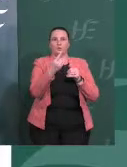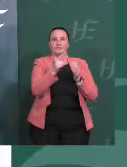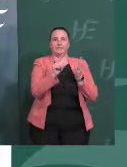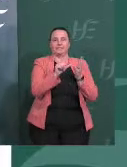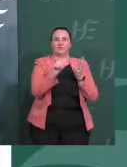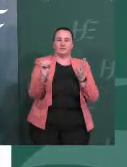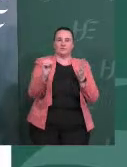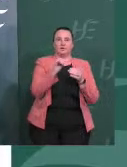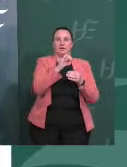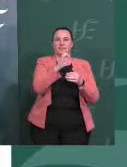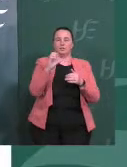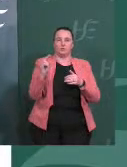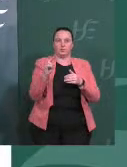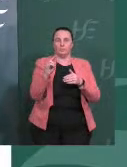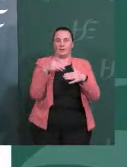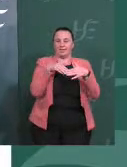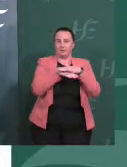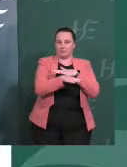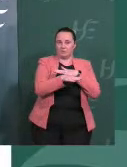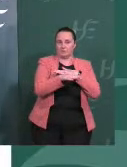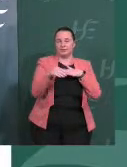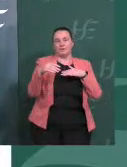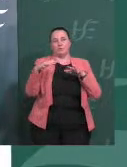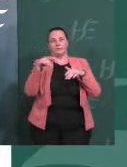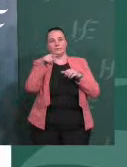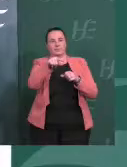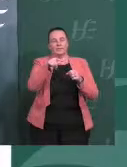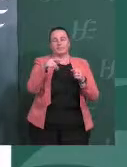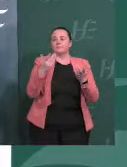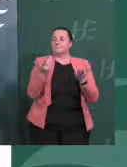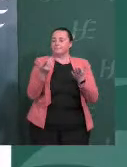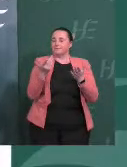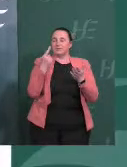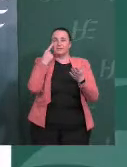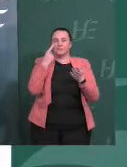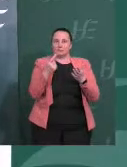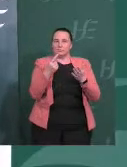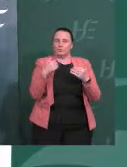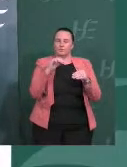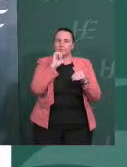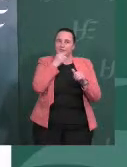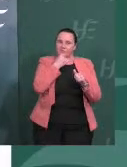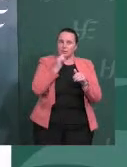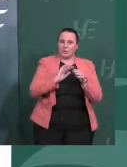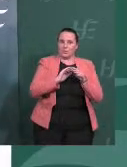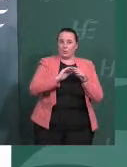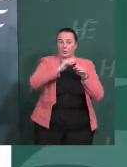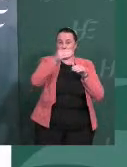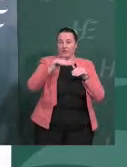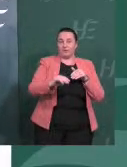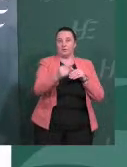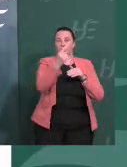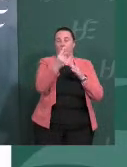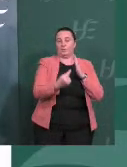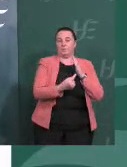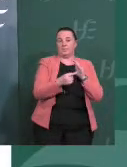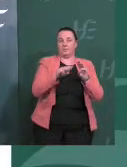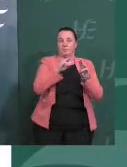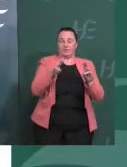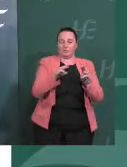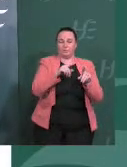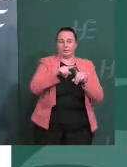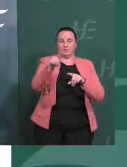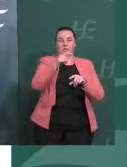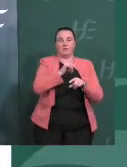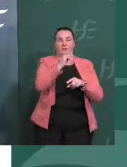170 ITU admissions. That mean age was 67. Wave 3, by far our most severe wave, almost 1,000 people admitted to